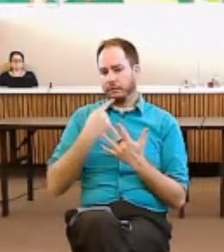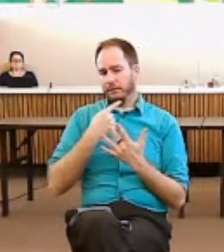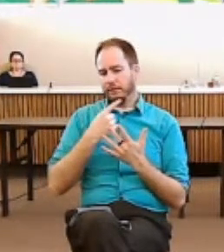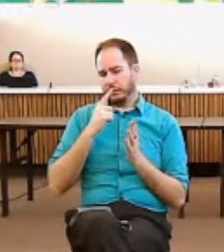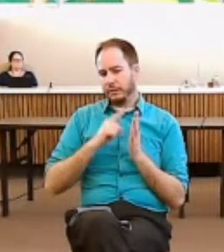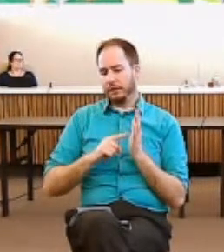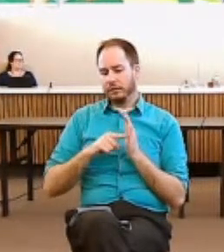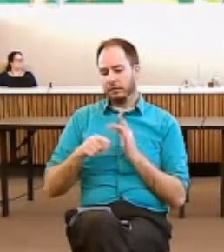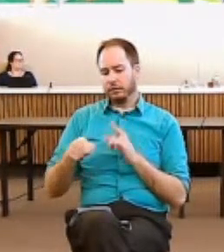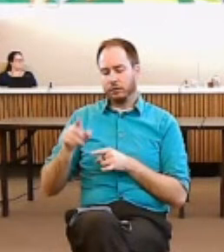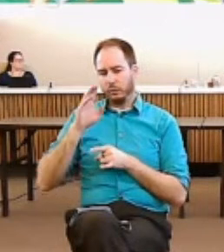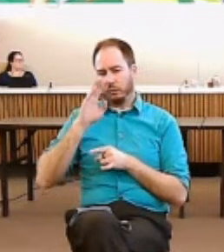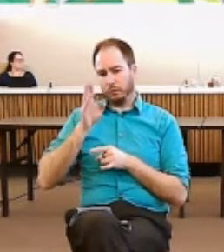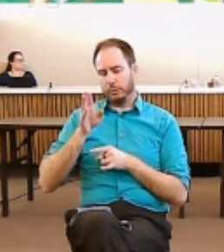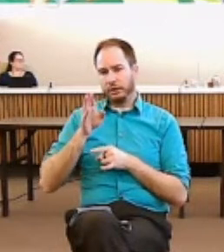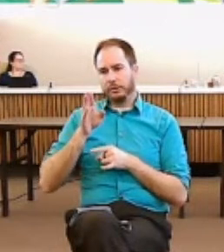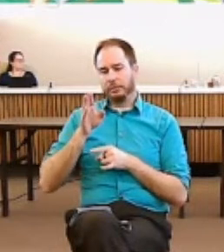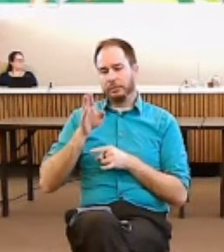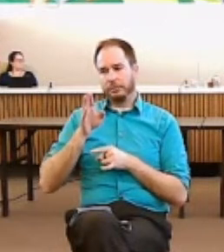It is